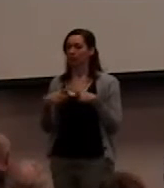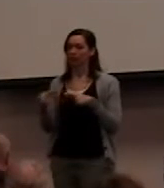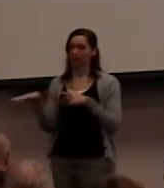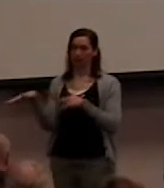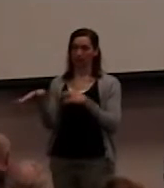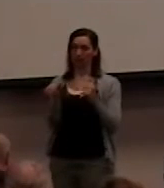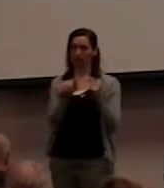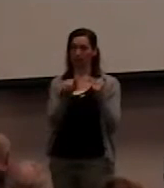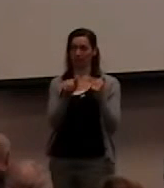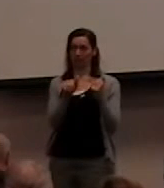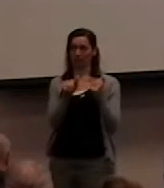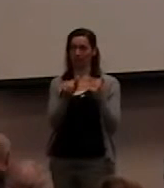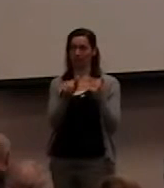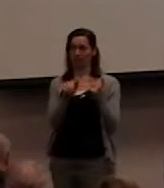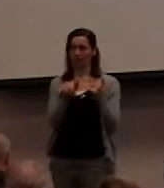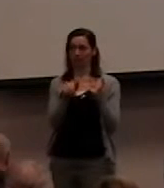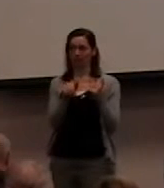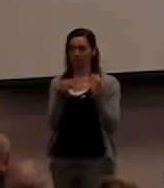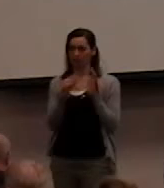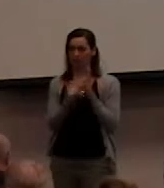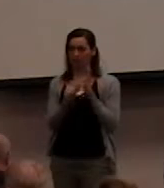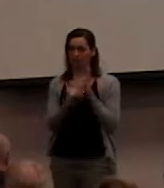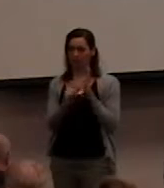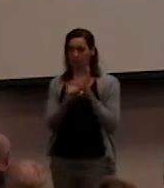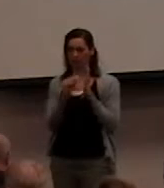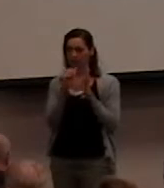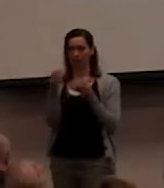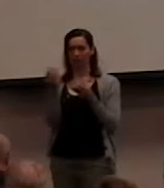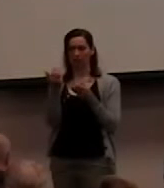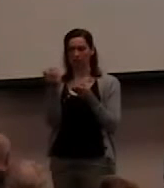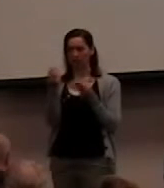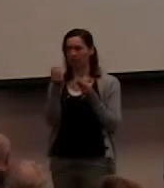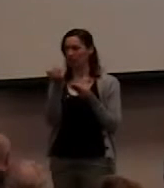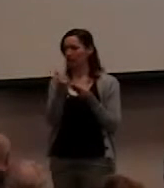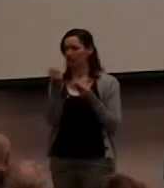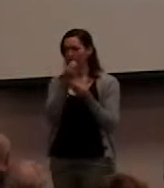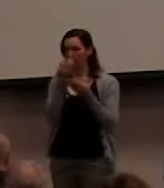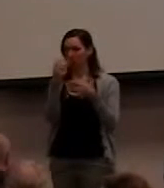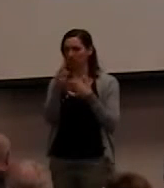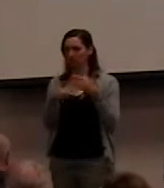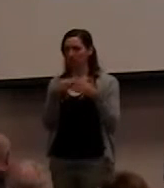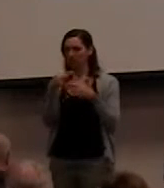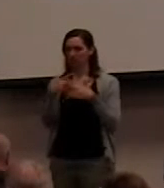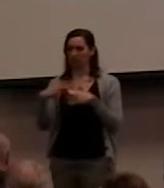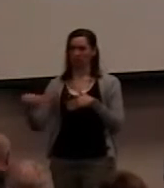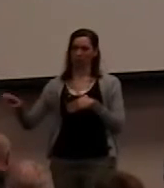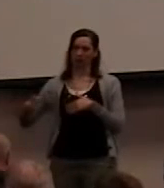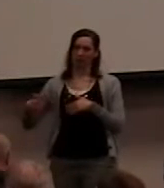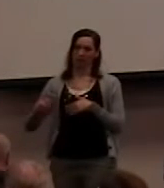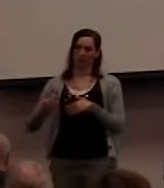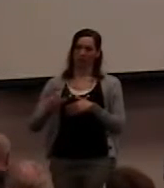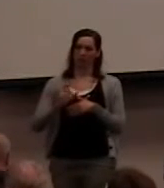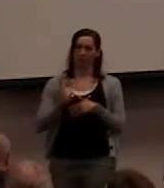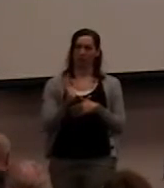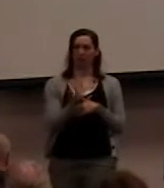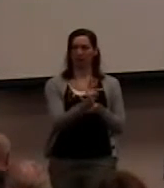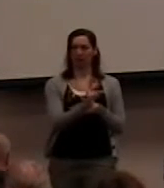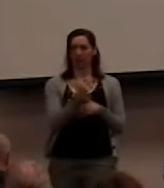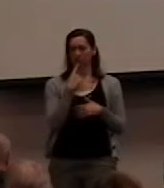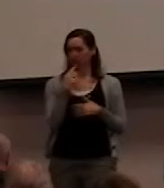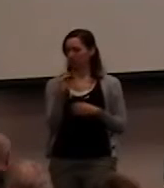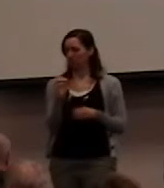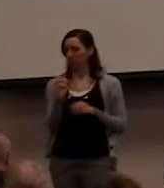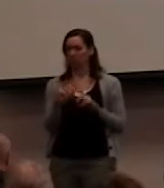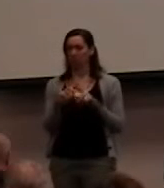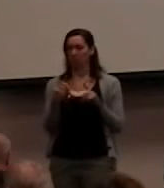departed, the text gives us no information at all about the travel from Haran back down to Canaan, but we